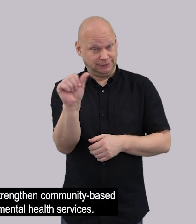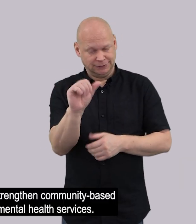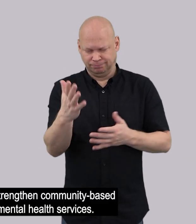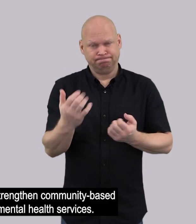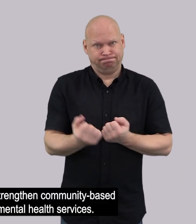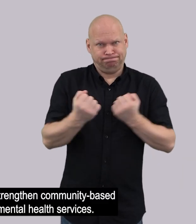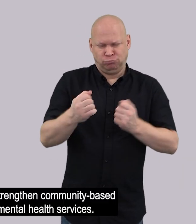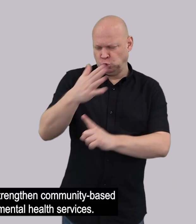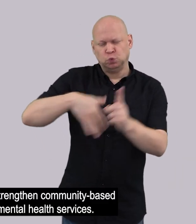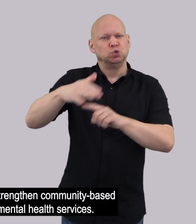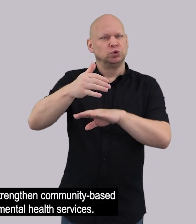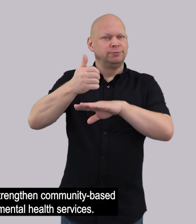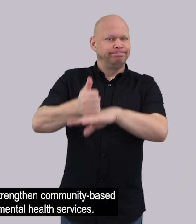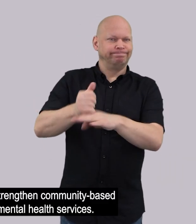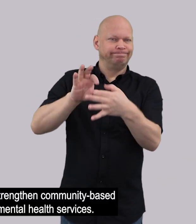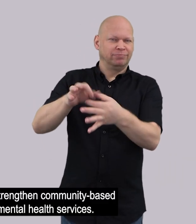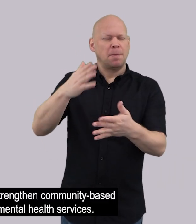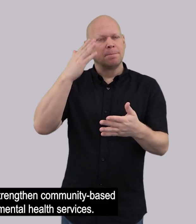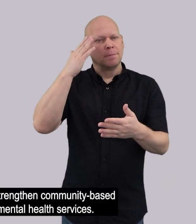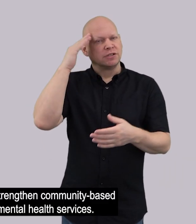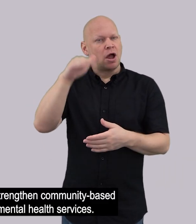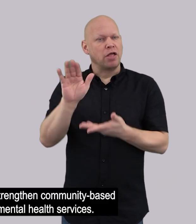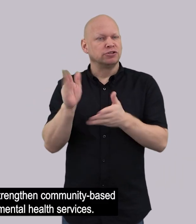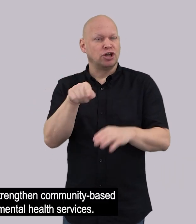16. Strengthen community-based mental health services.